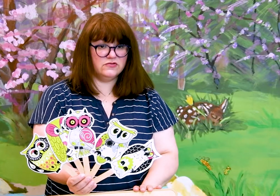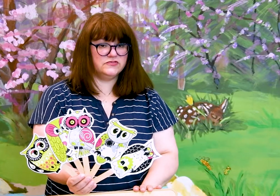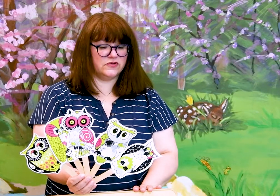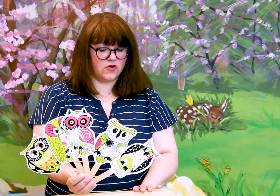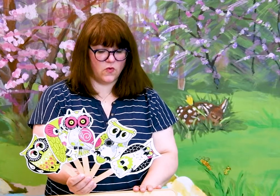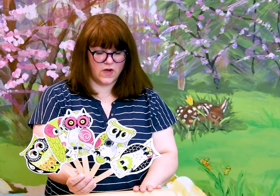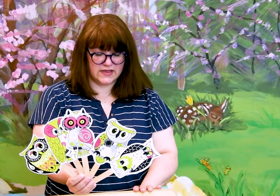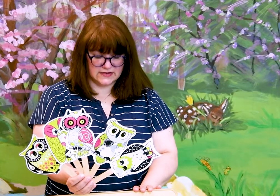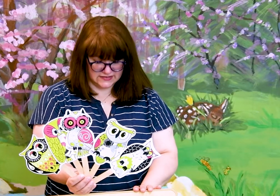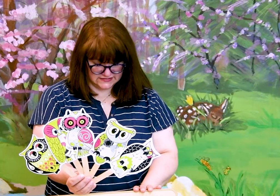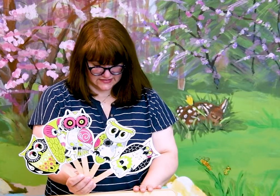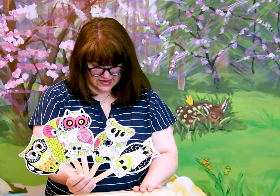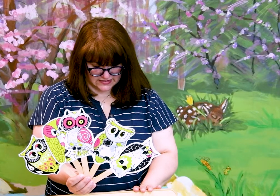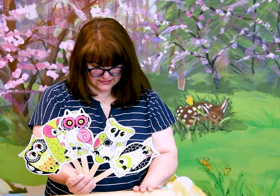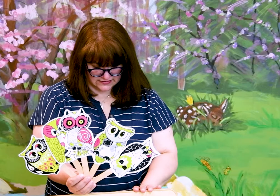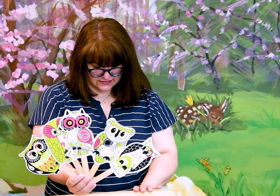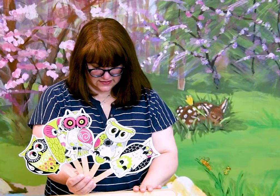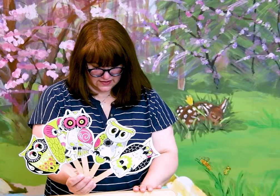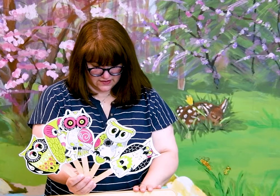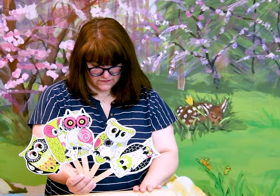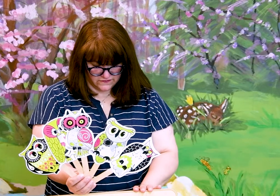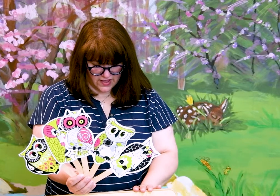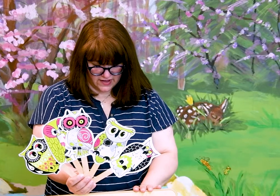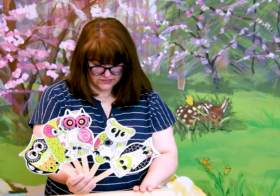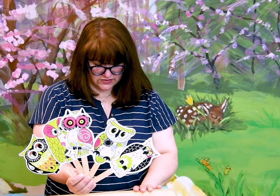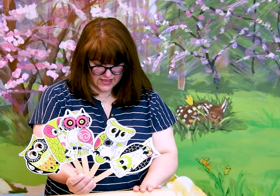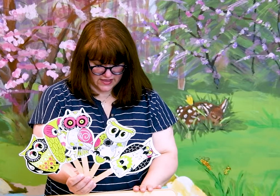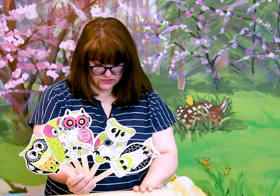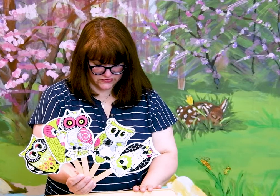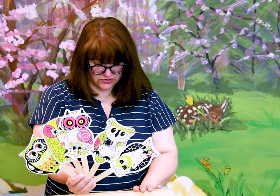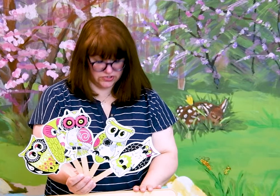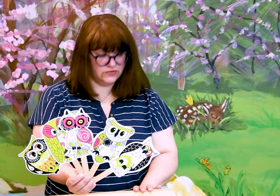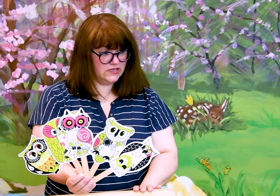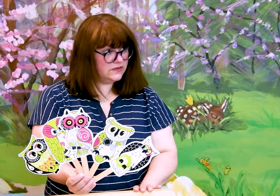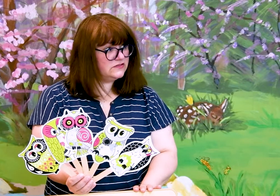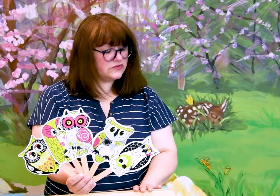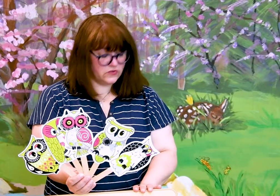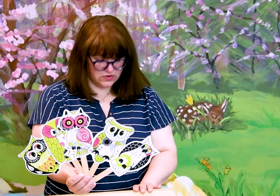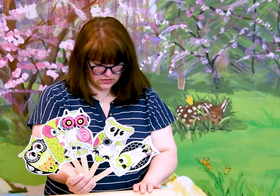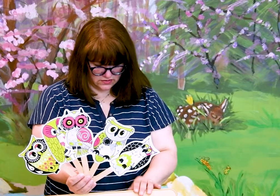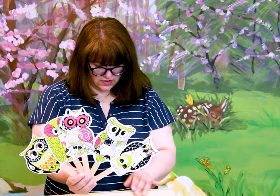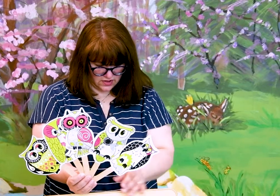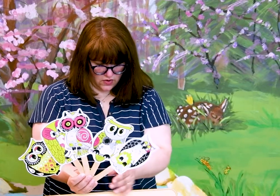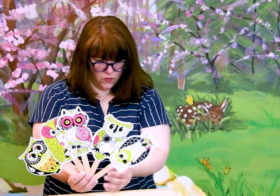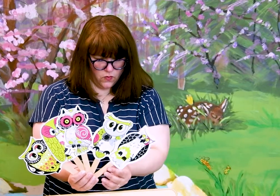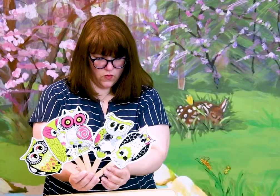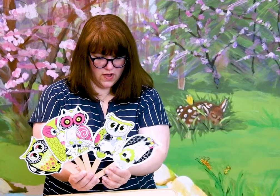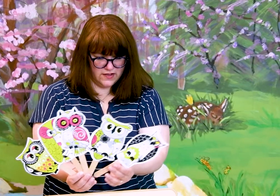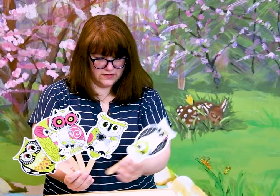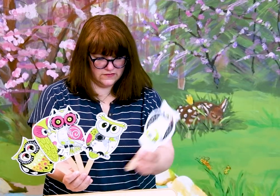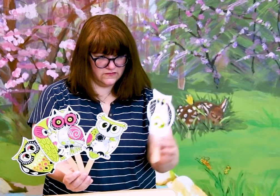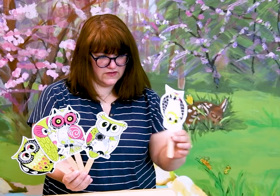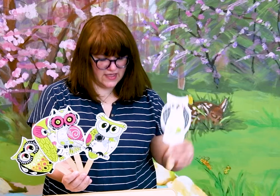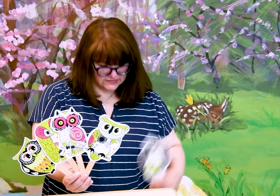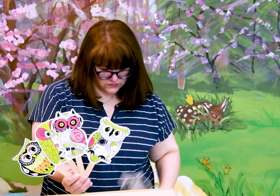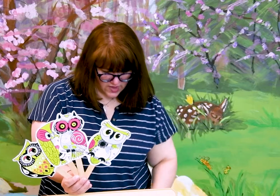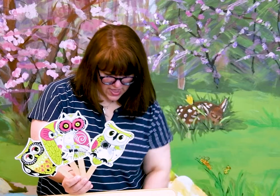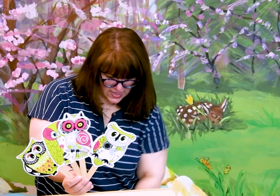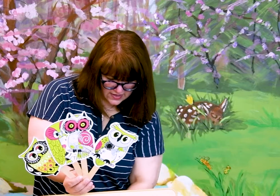are quite a sight. Five little owls, are you keeping score? One flies away,